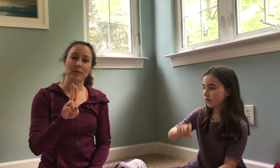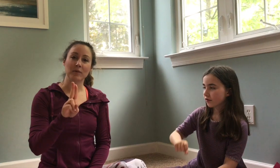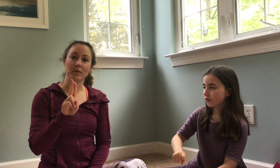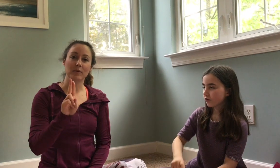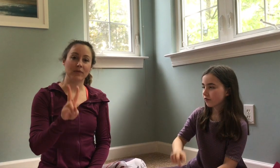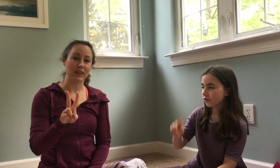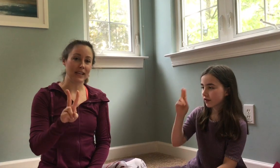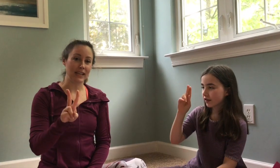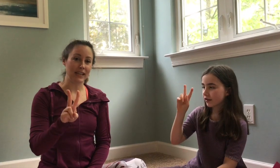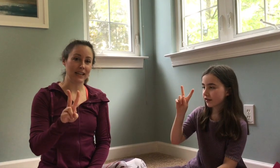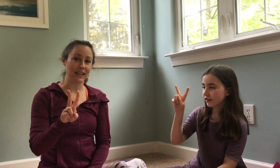U, V,